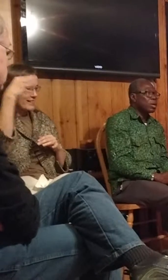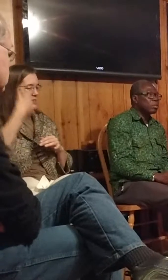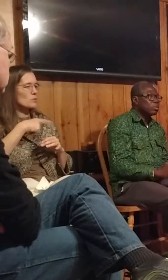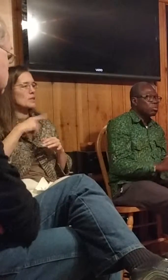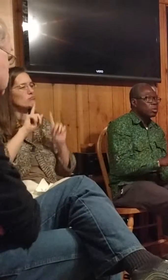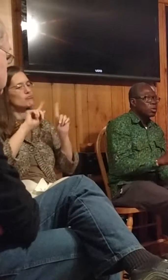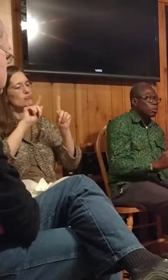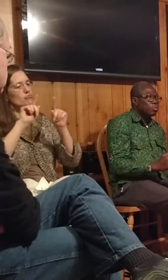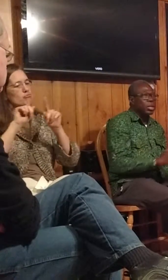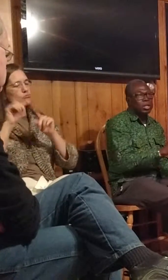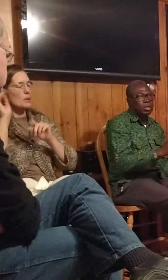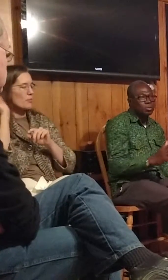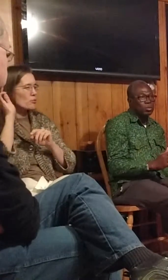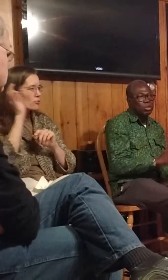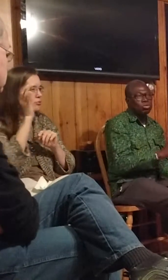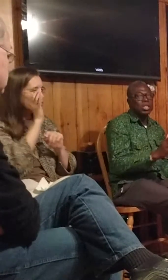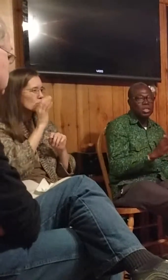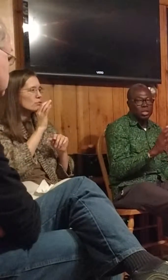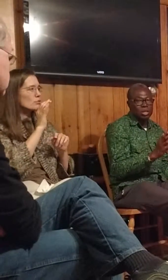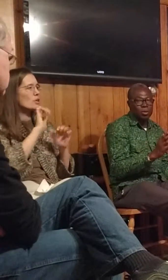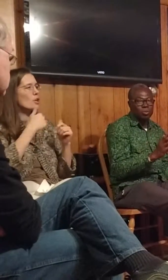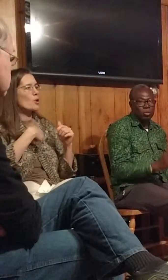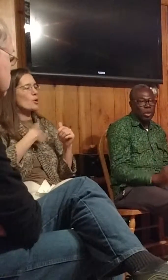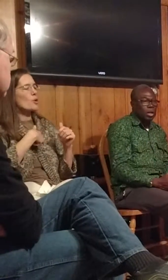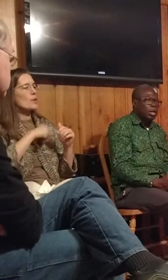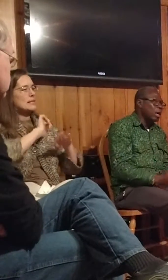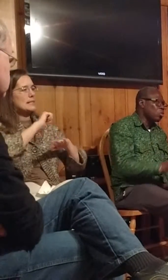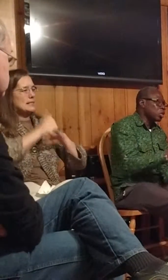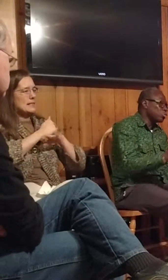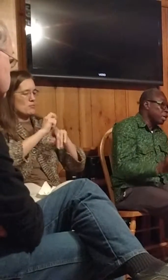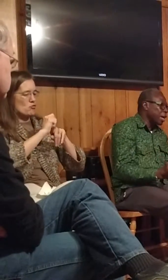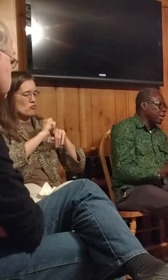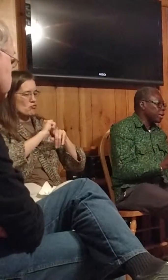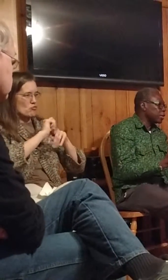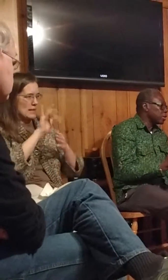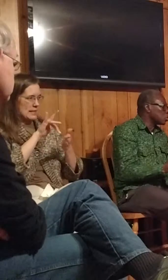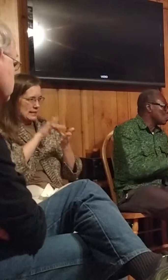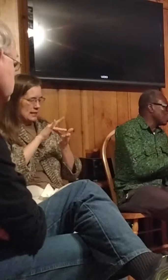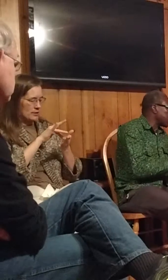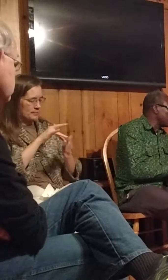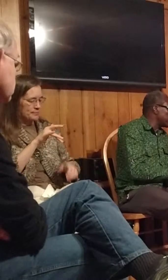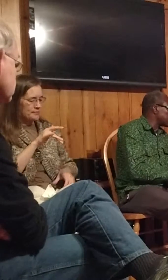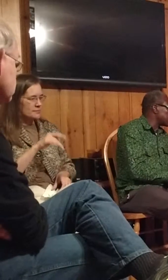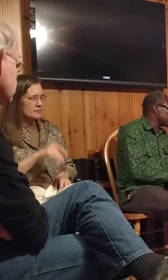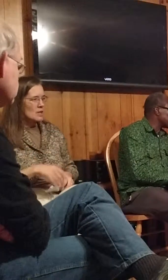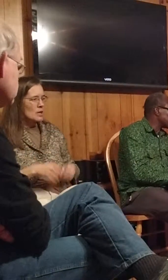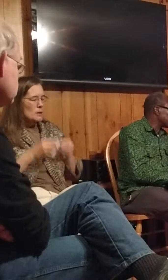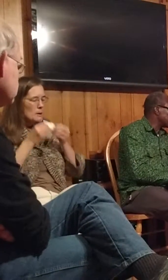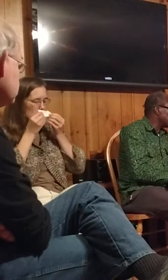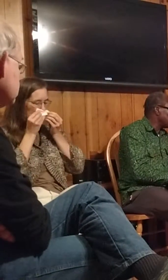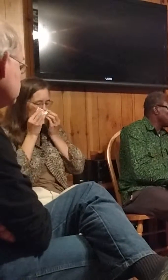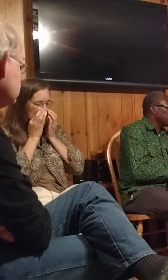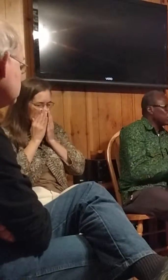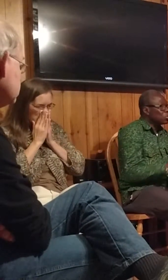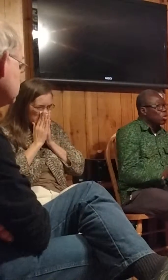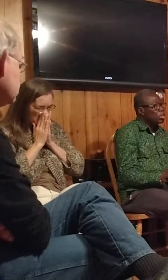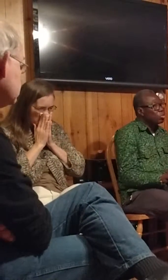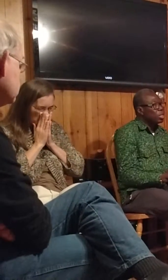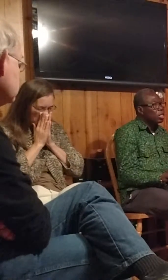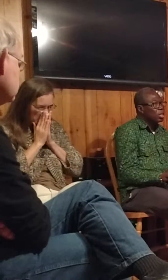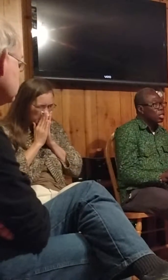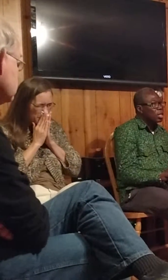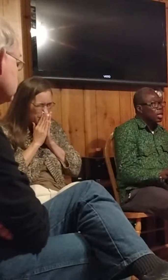is we are building a training center. Now I don't want it to be like a school, like a university. I just